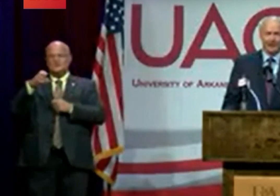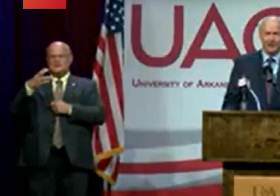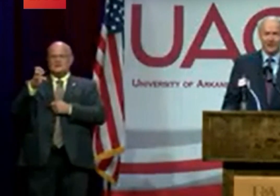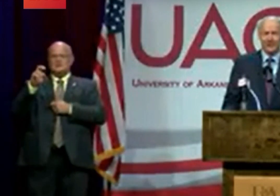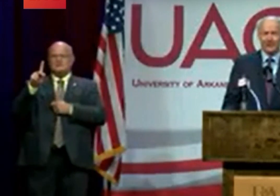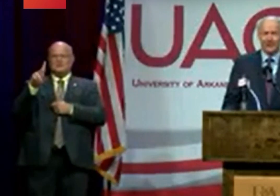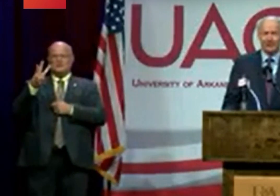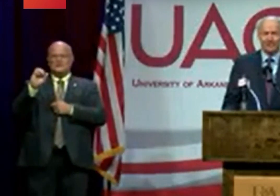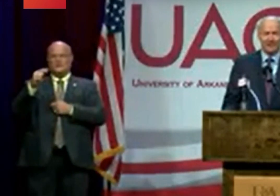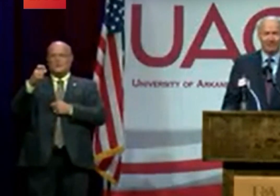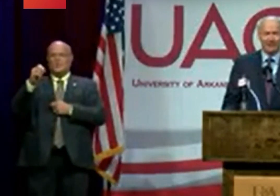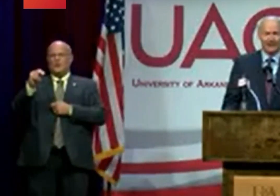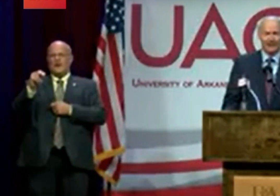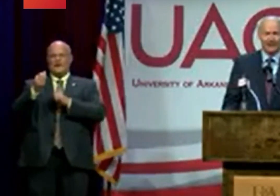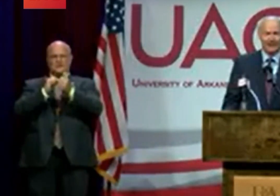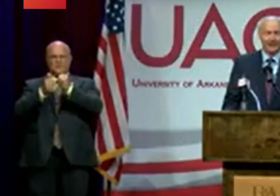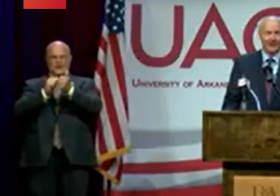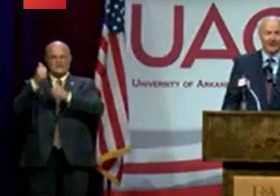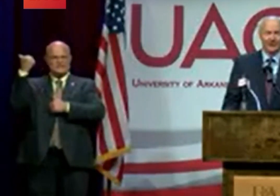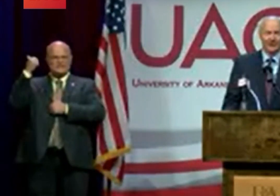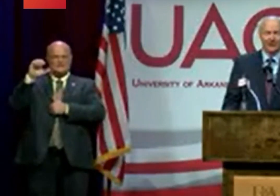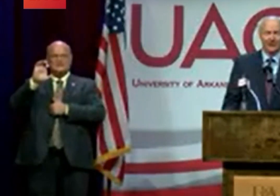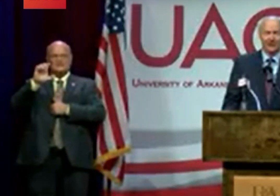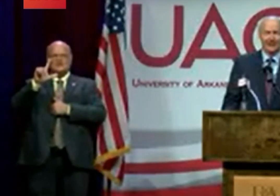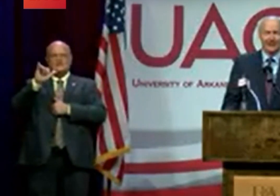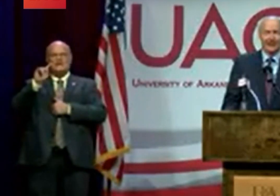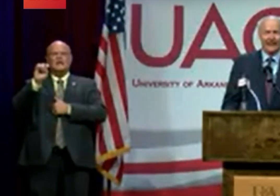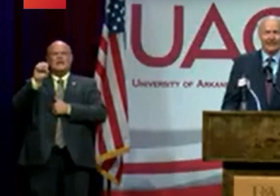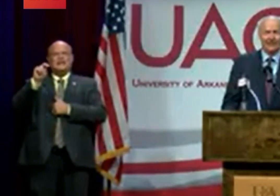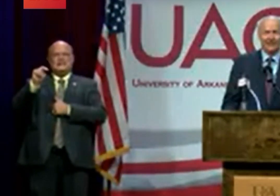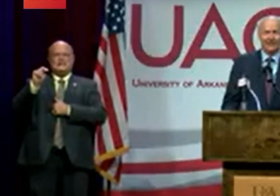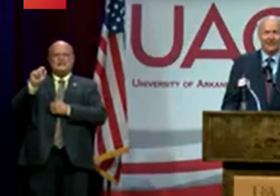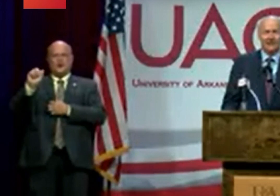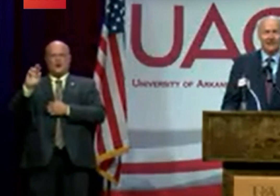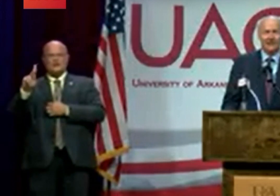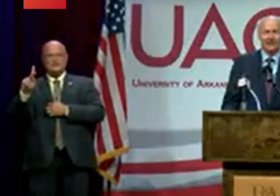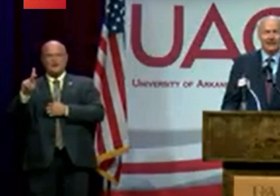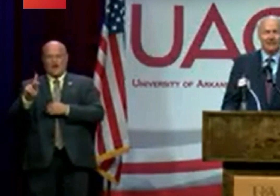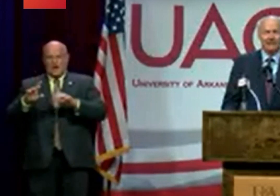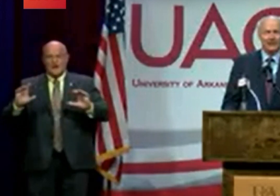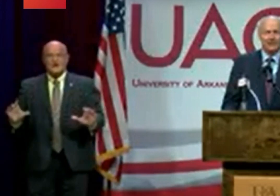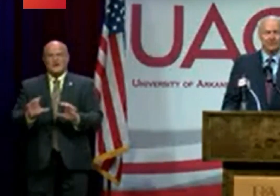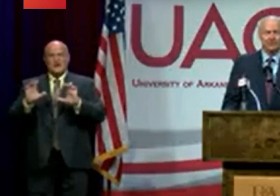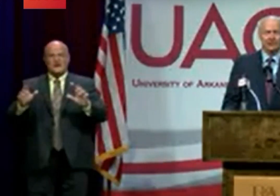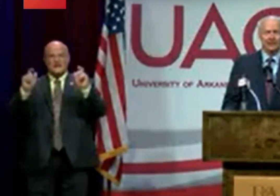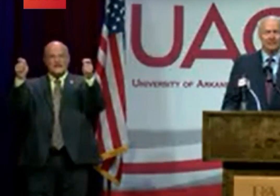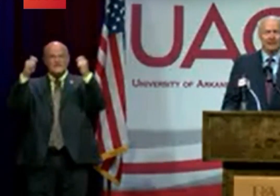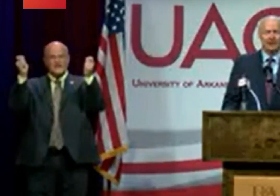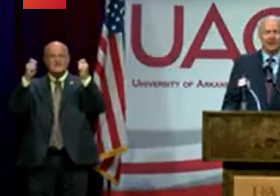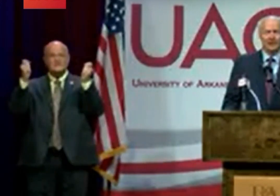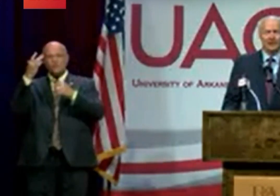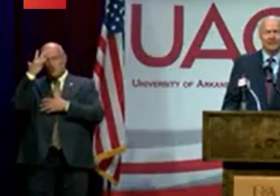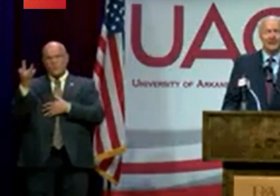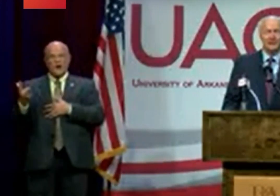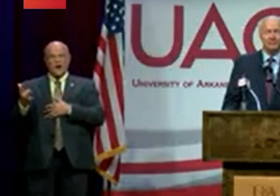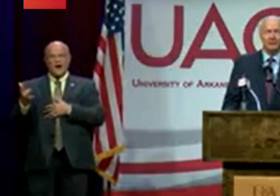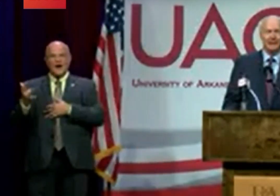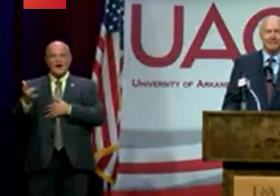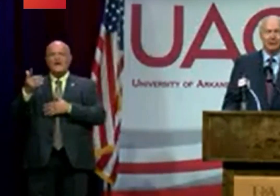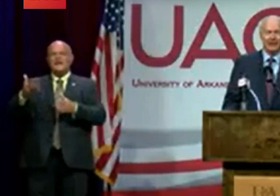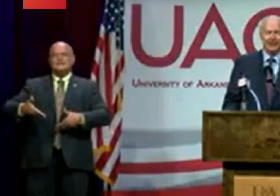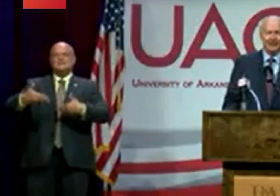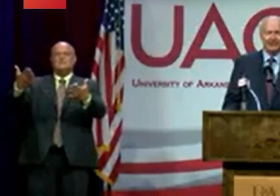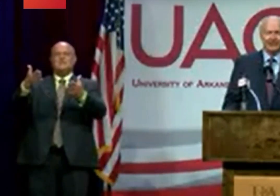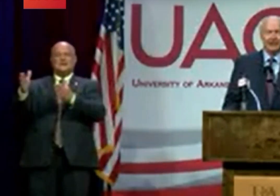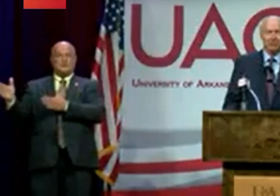Wagon Races up in Clinton, Arkansas. And they conducted that festival because they submitted